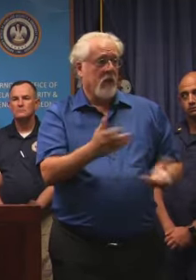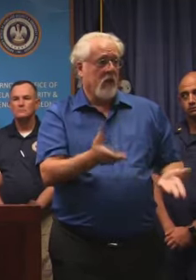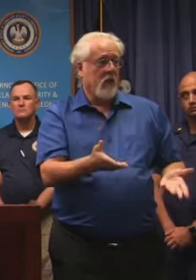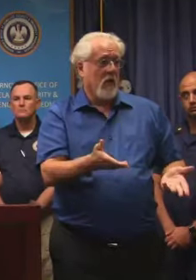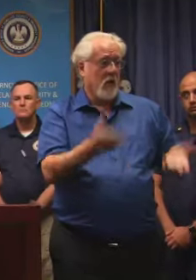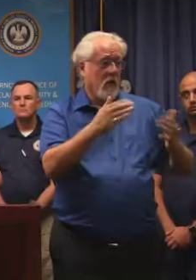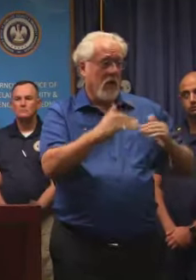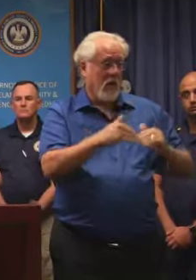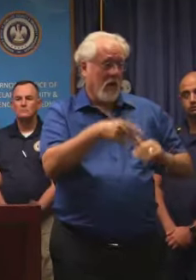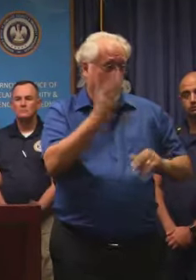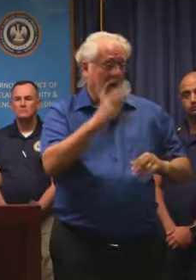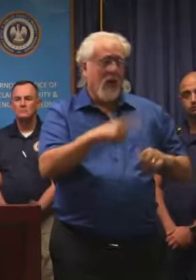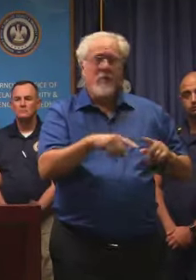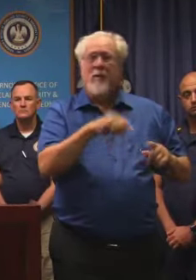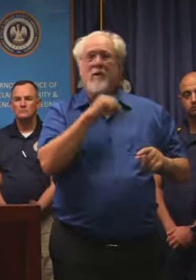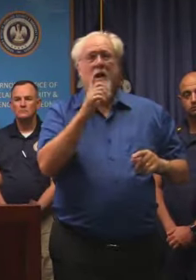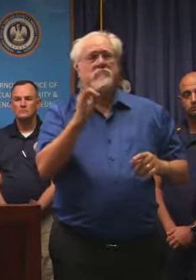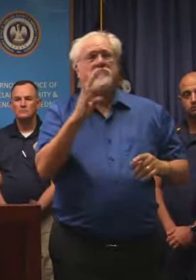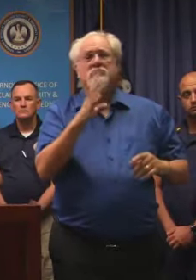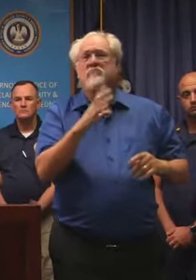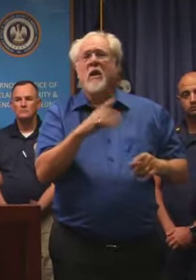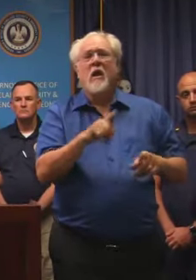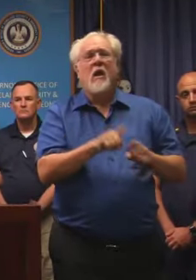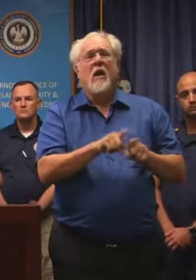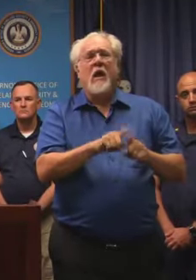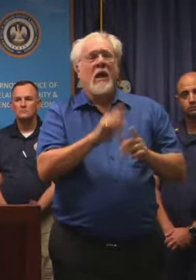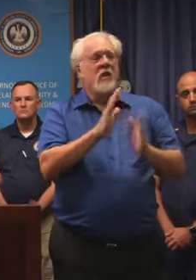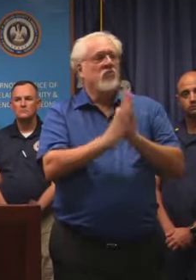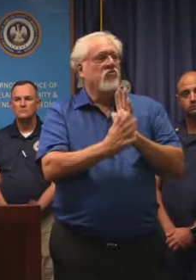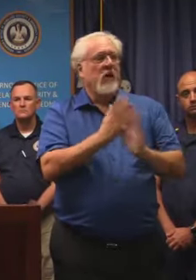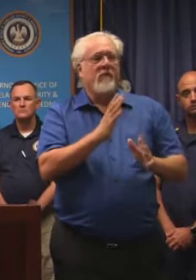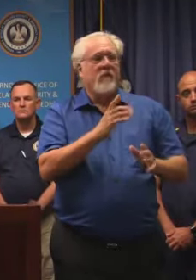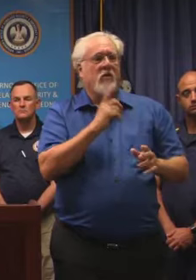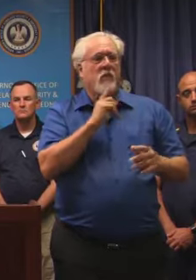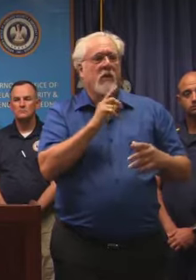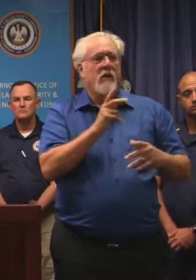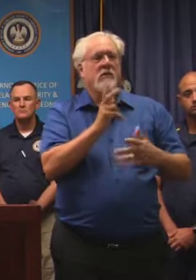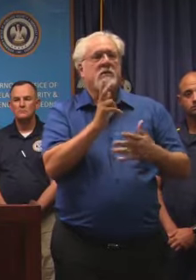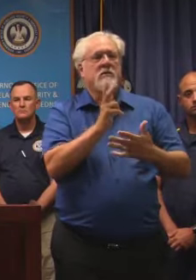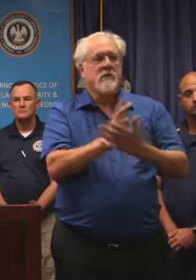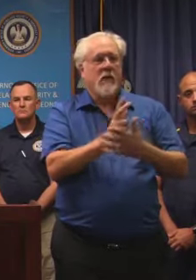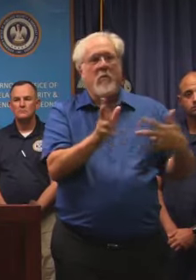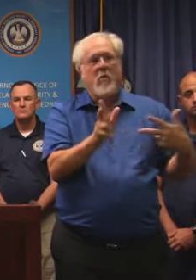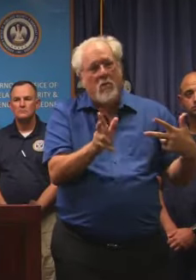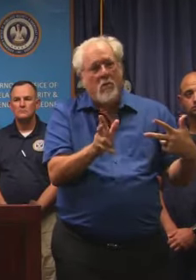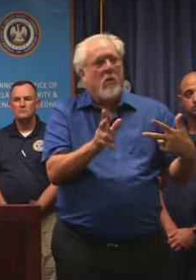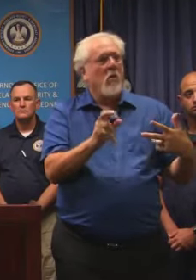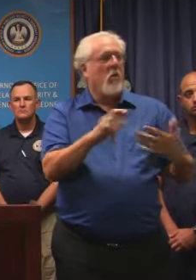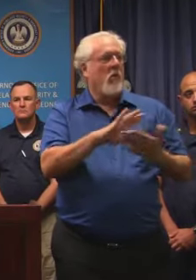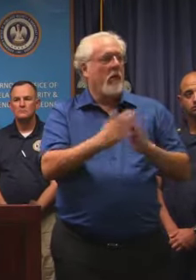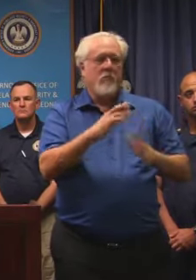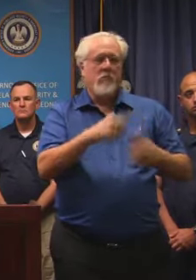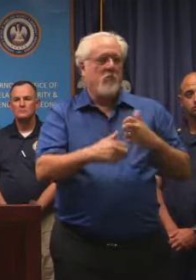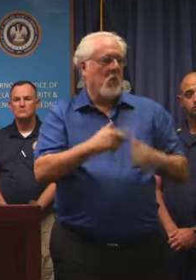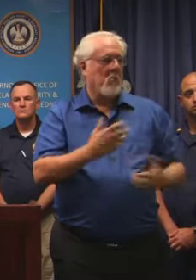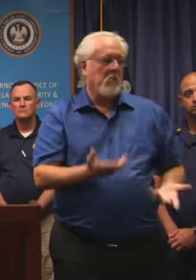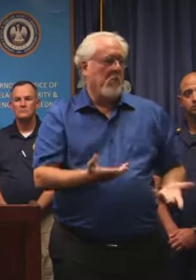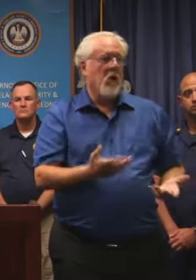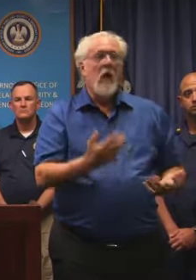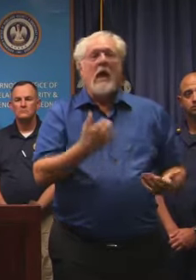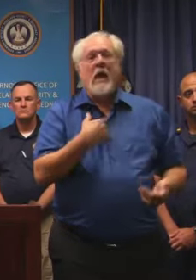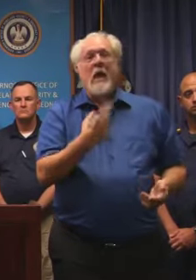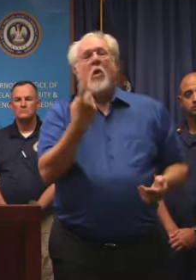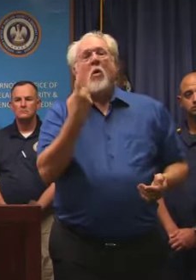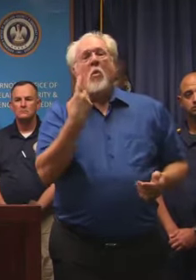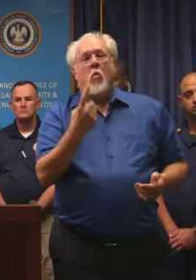elevated, but it was not so much that the traffic ever came to a stop or became a problem. We have had